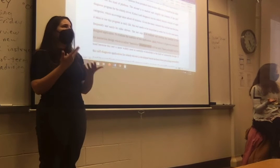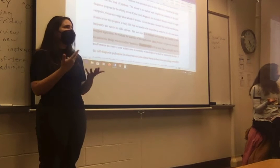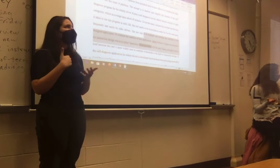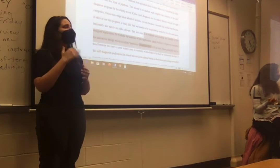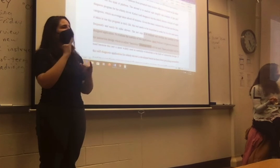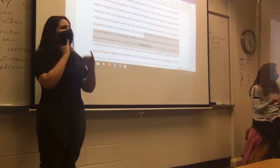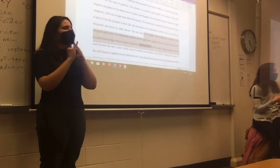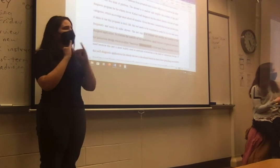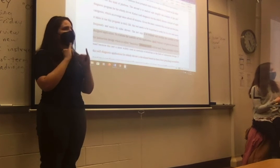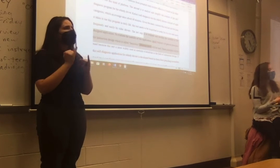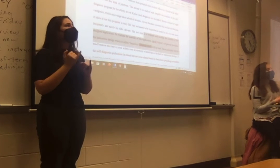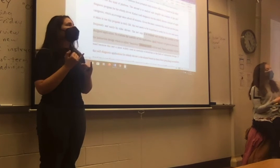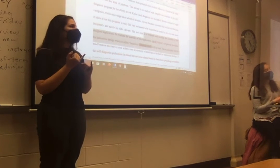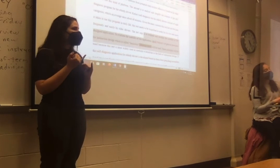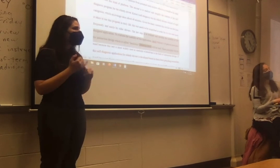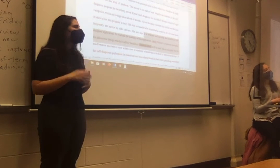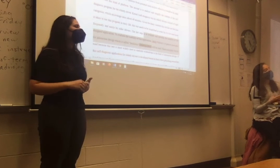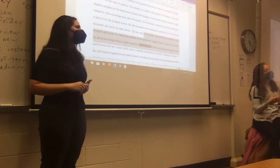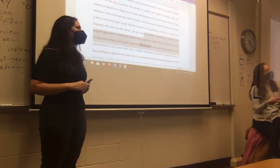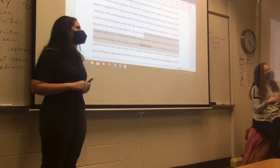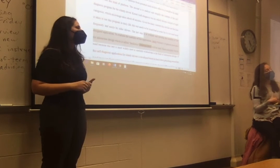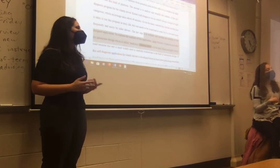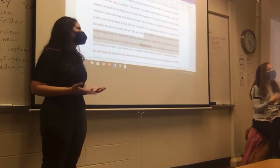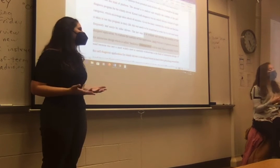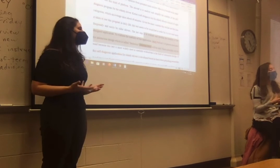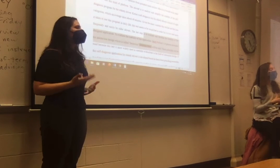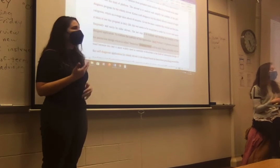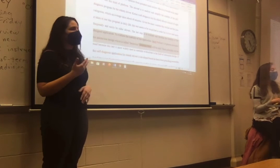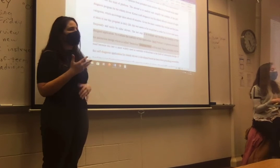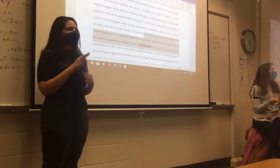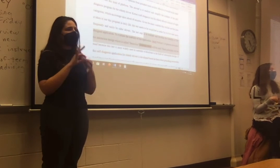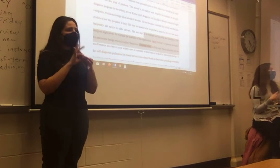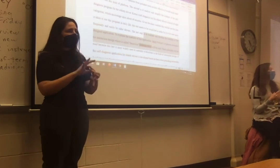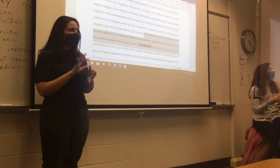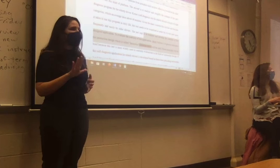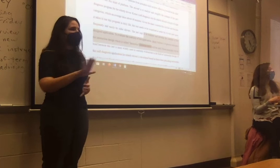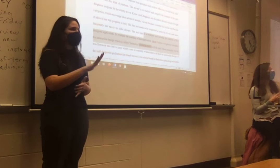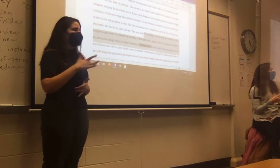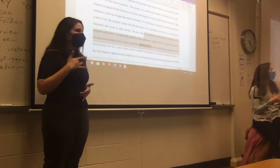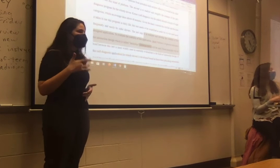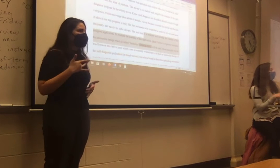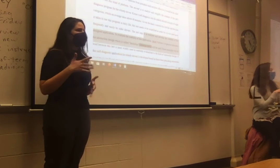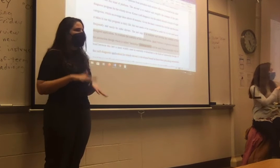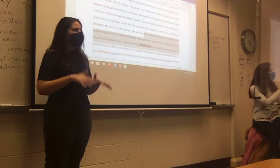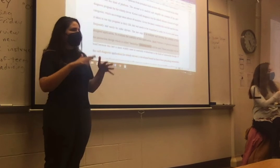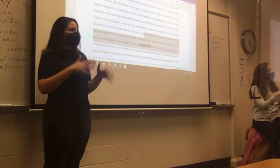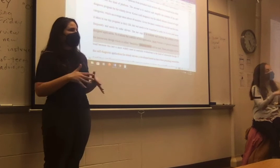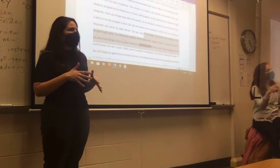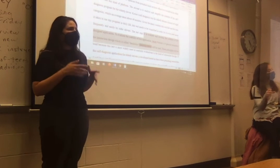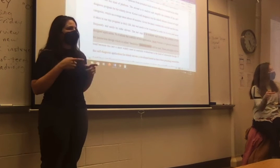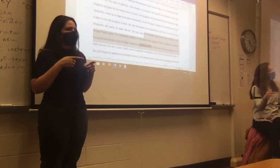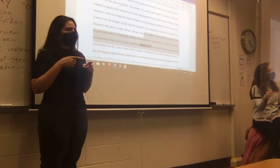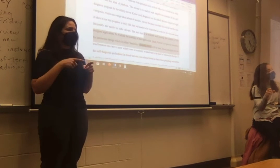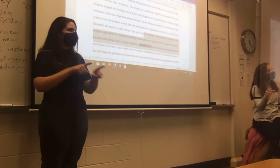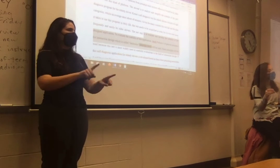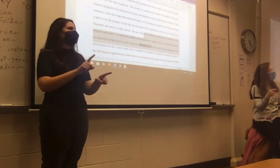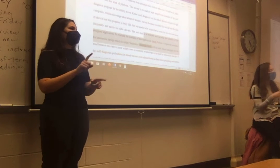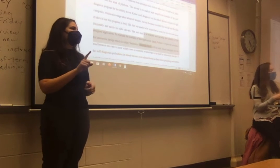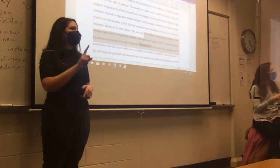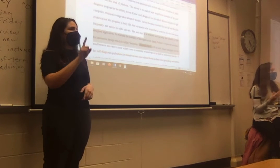the interview, but you might just say, I'm going to interview them about their feelings of anxiety over the course of the class. Maybe you can say